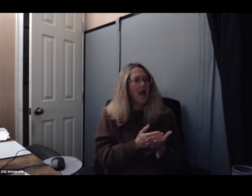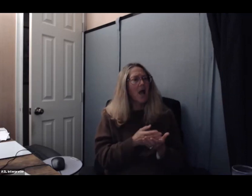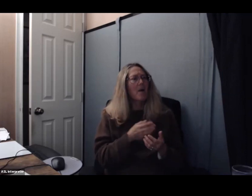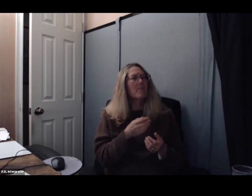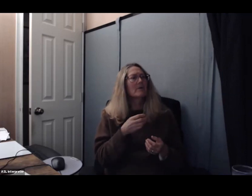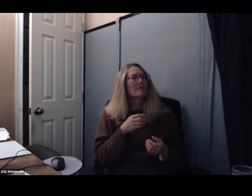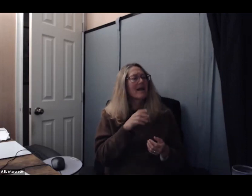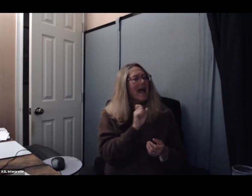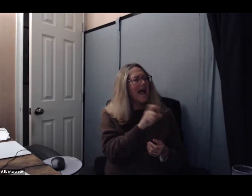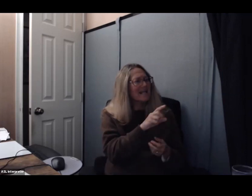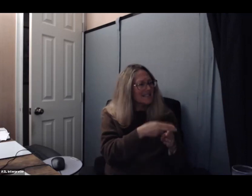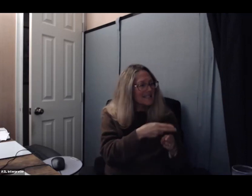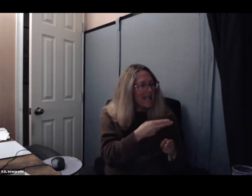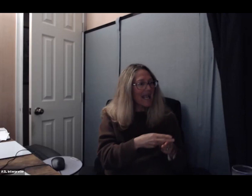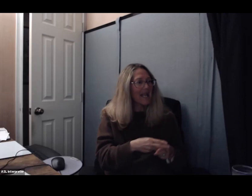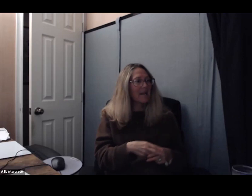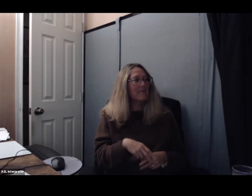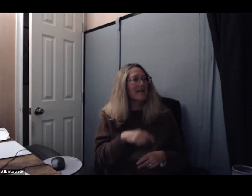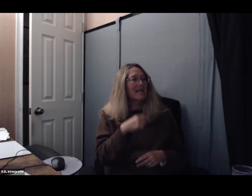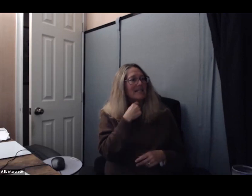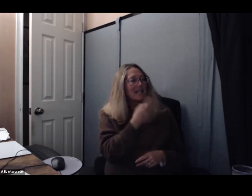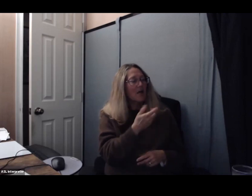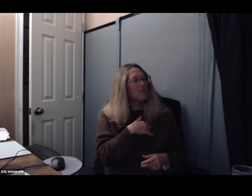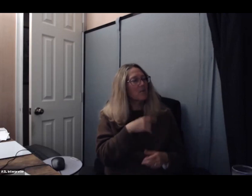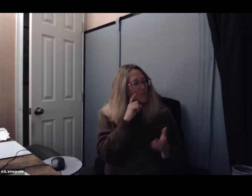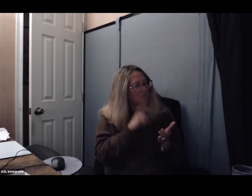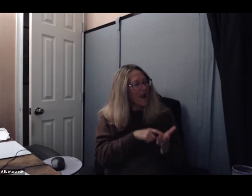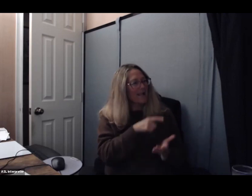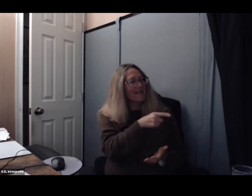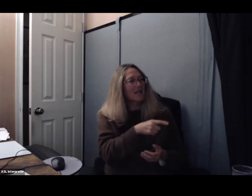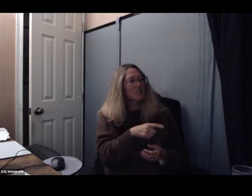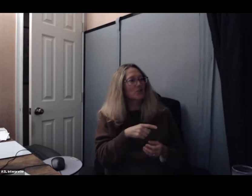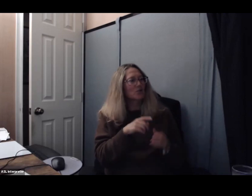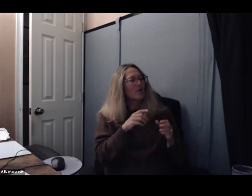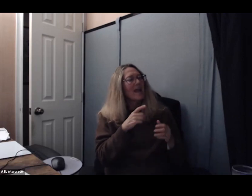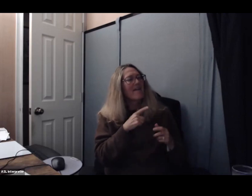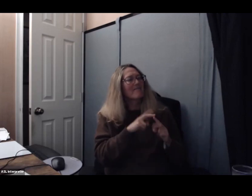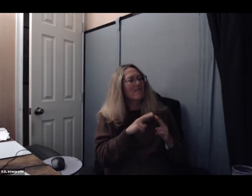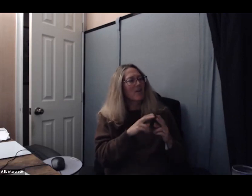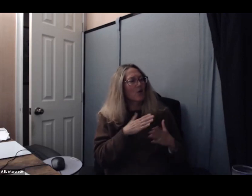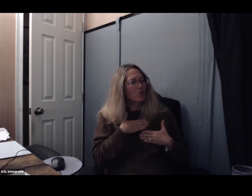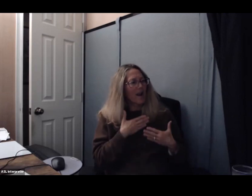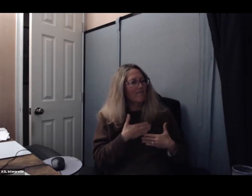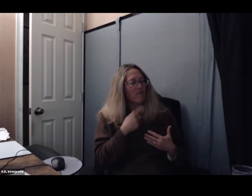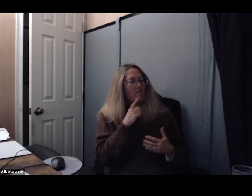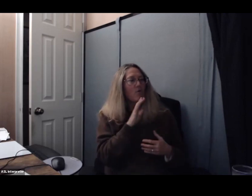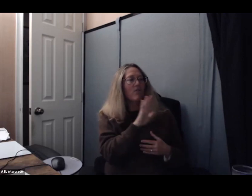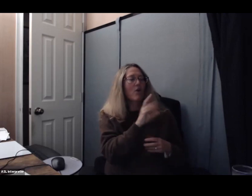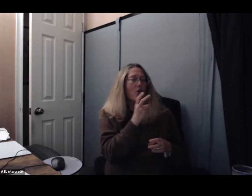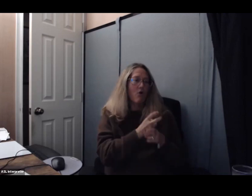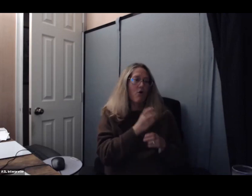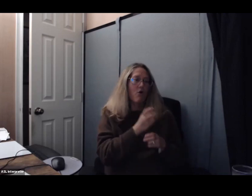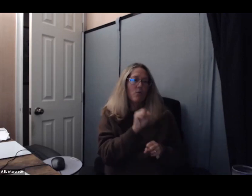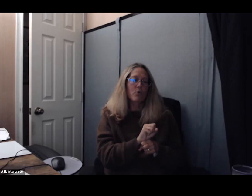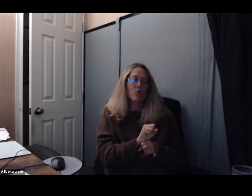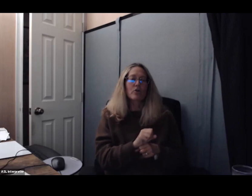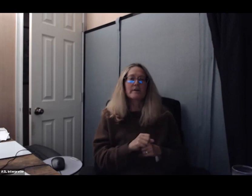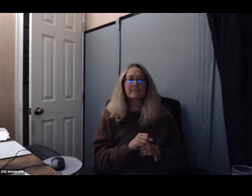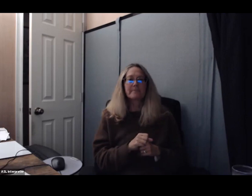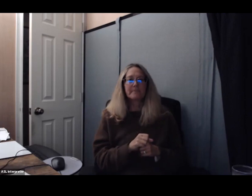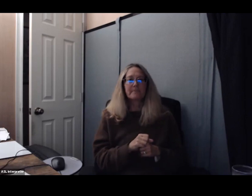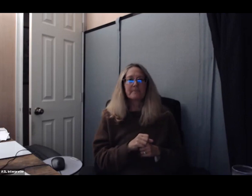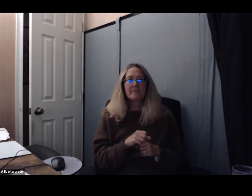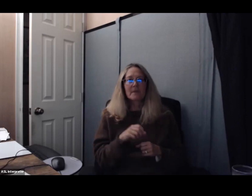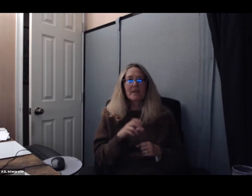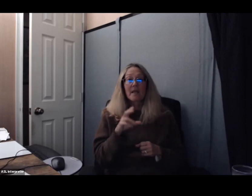learn their name, tell them that you see them, and tell them just how grateful you are for everyday work that they do. So